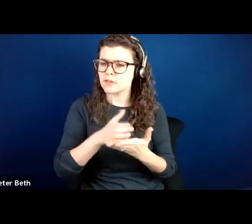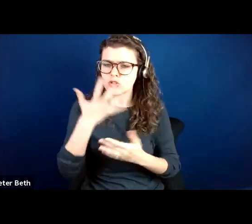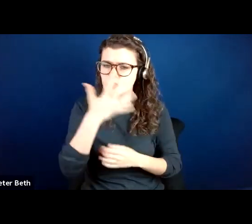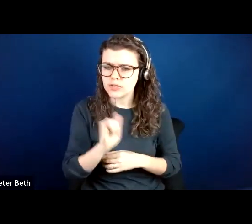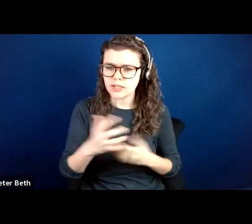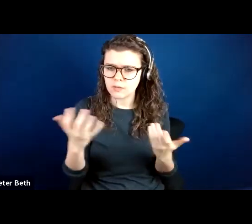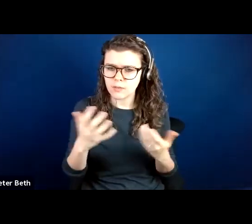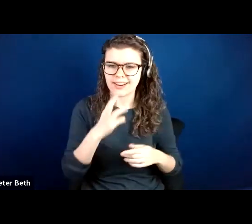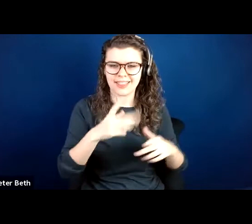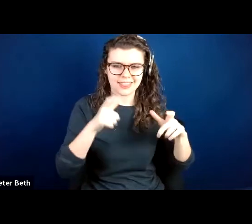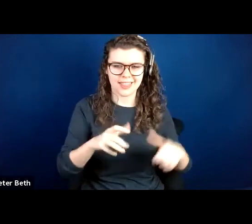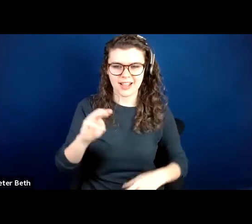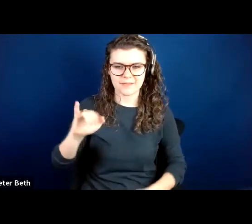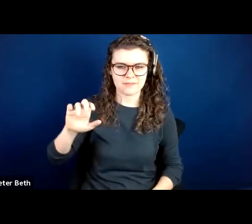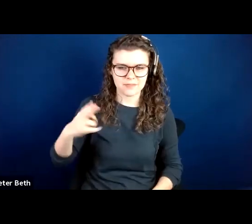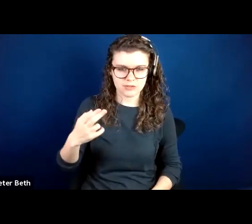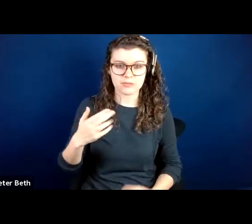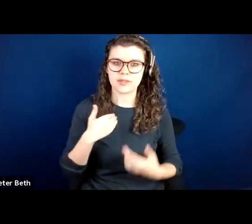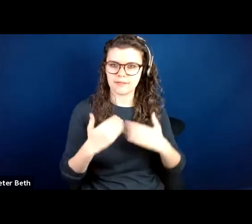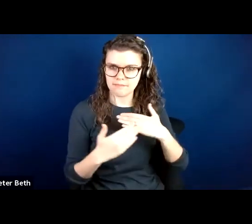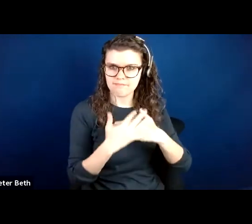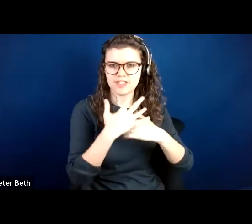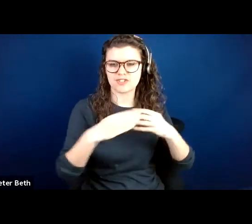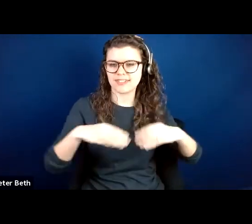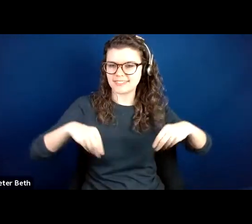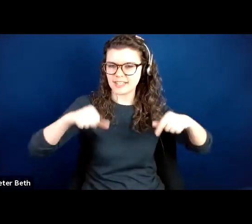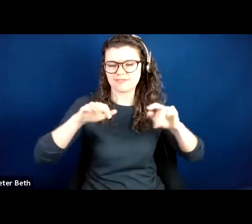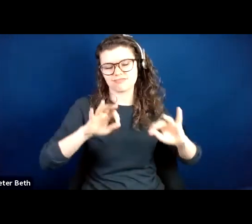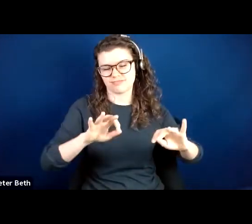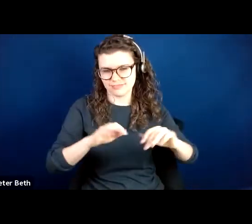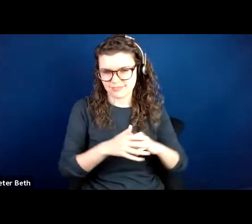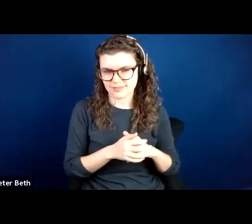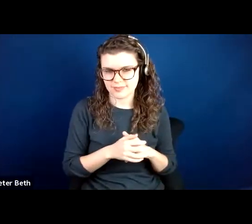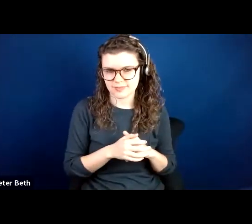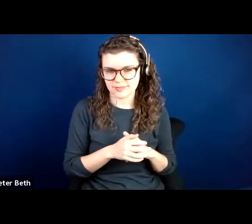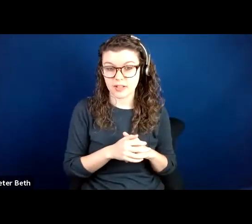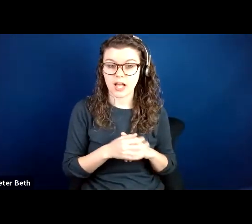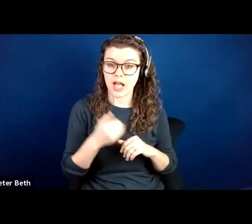Lake Michigan with its sandy beach and one of our piers